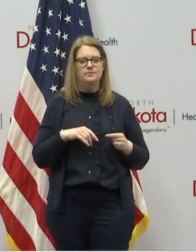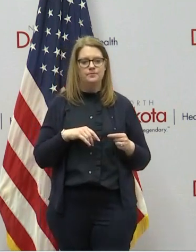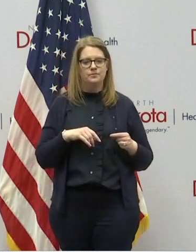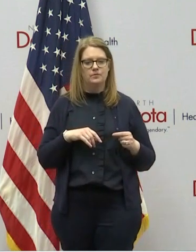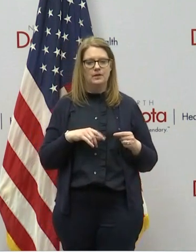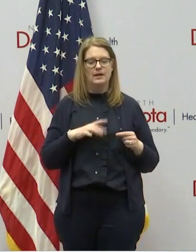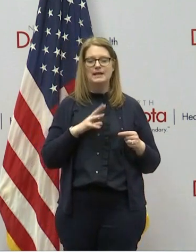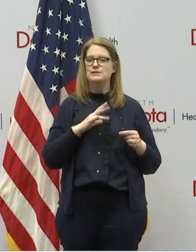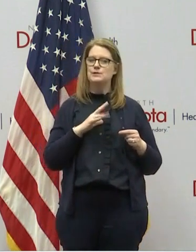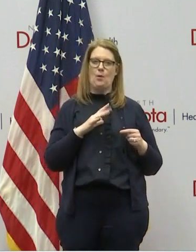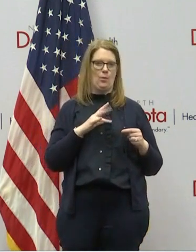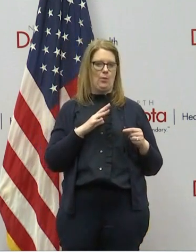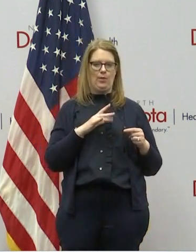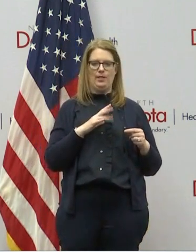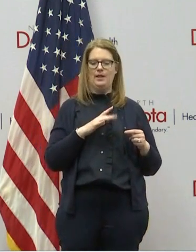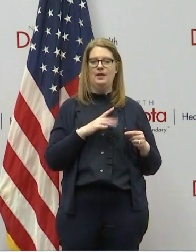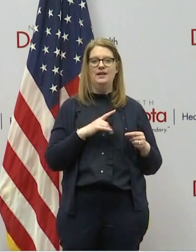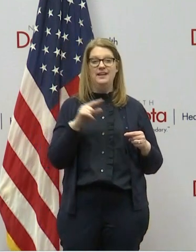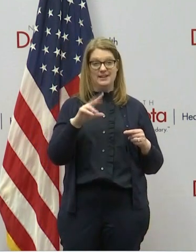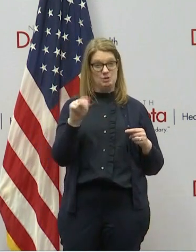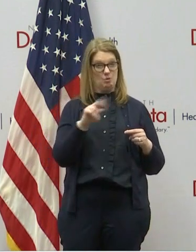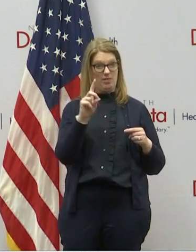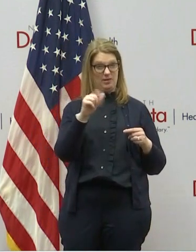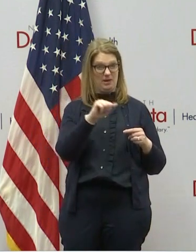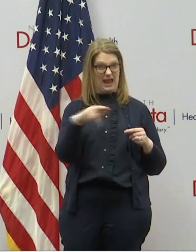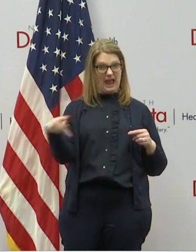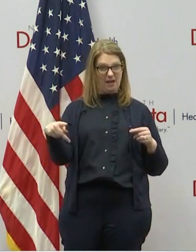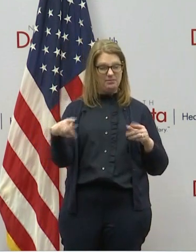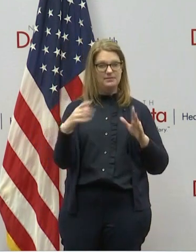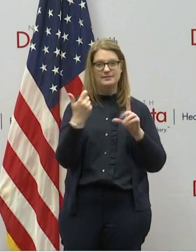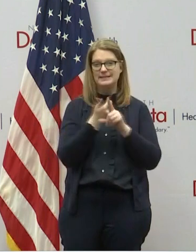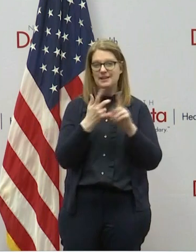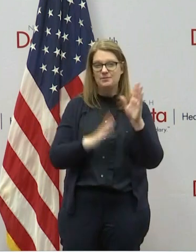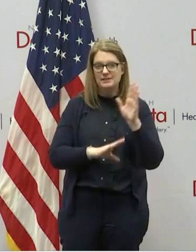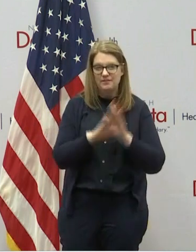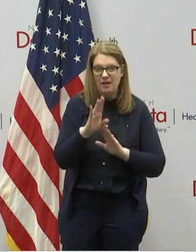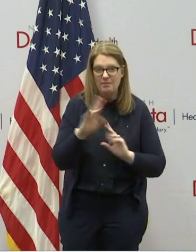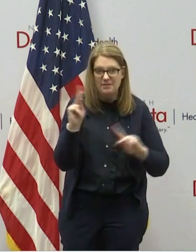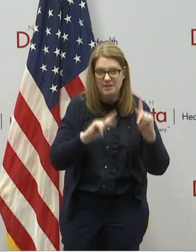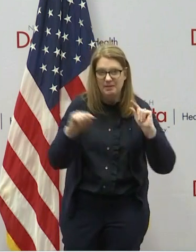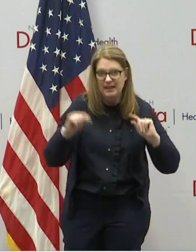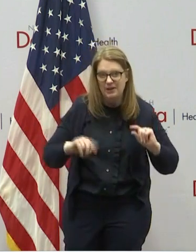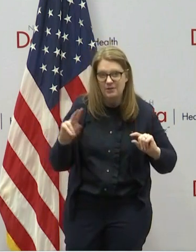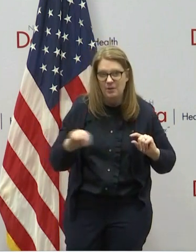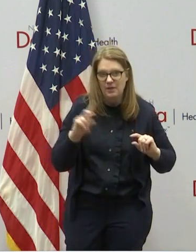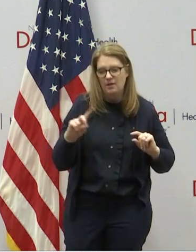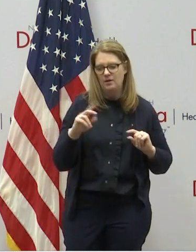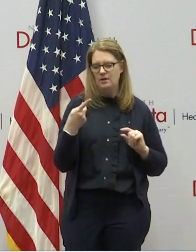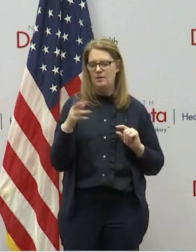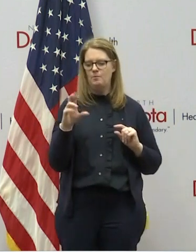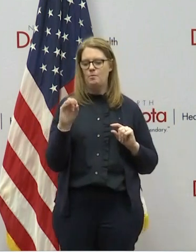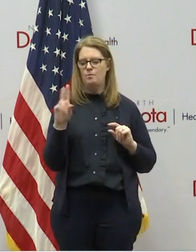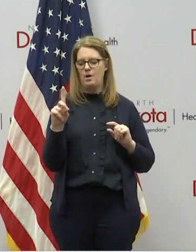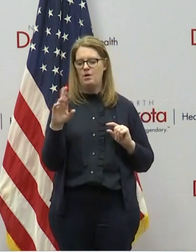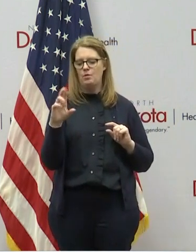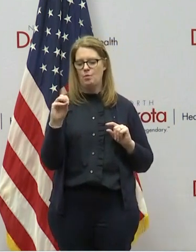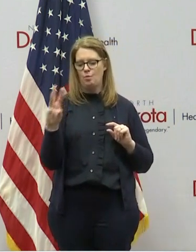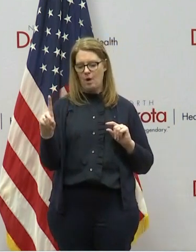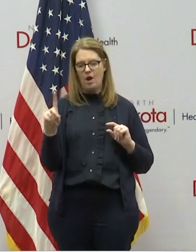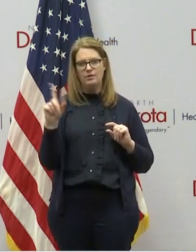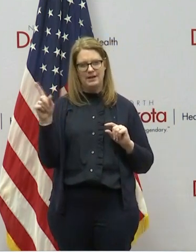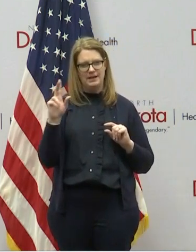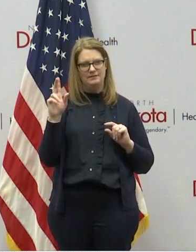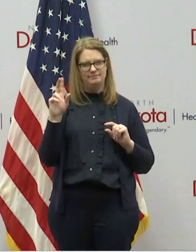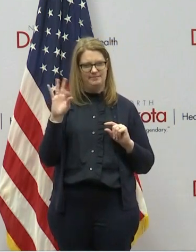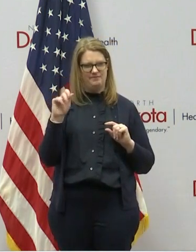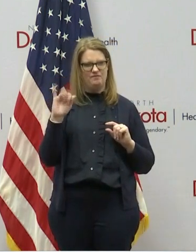This is so cool because this is a North Dakota app. This is developed by North Dakota folks. Proud crowd out of Fargo. Tim and